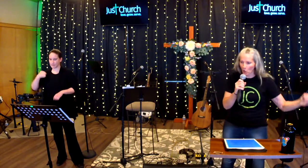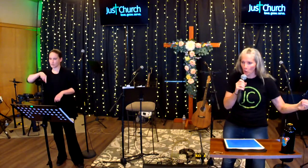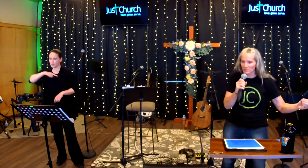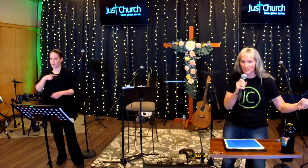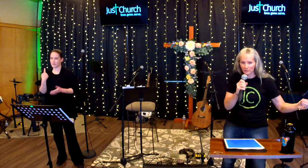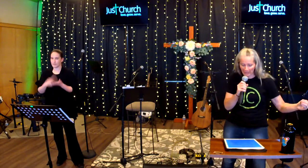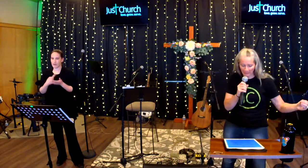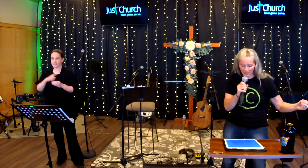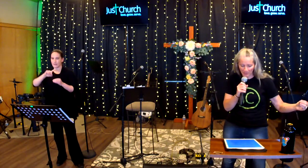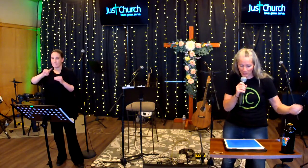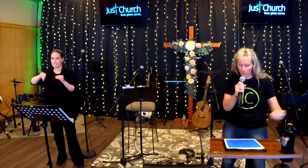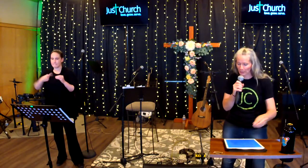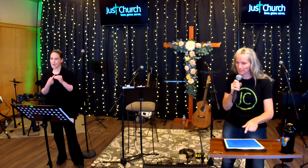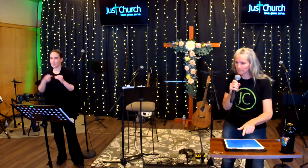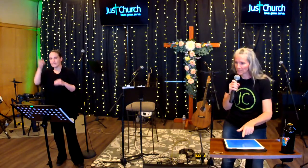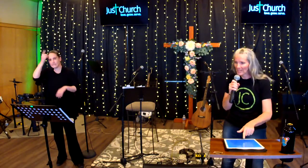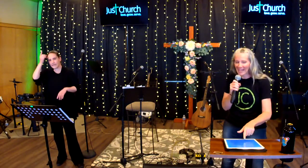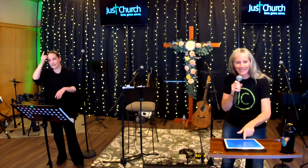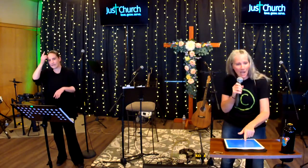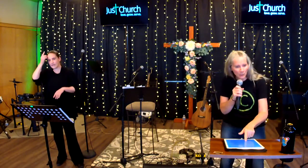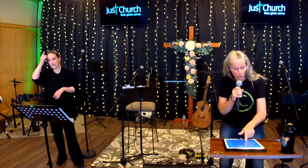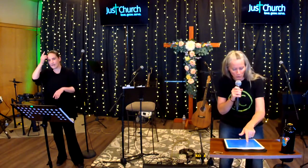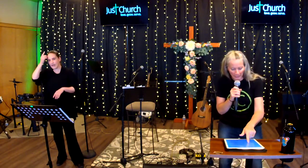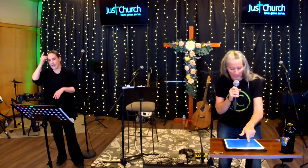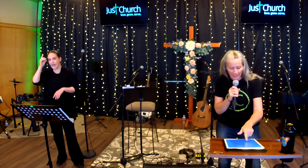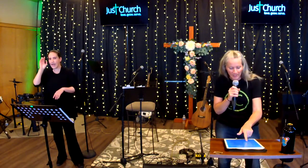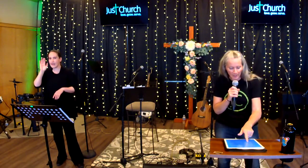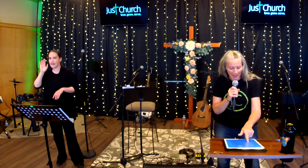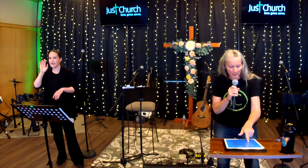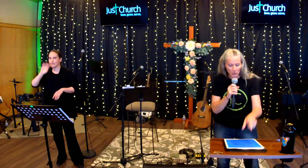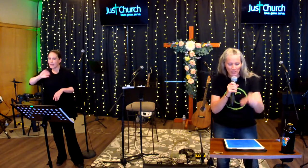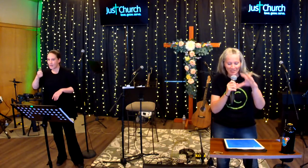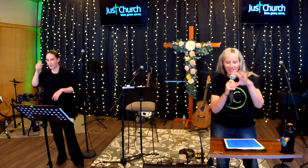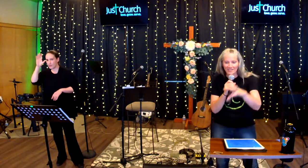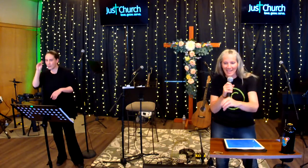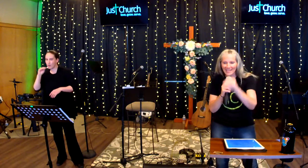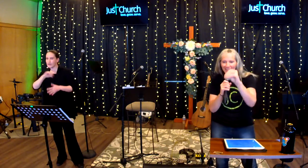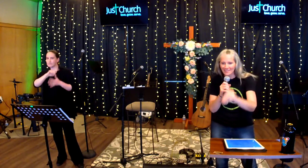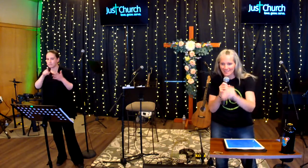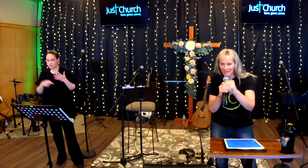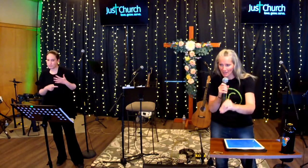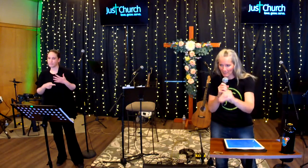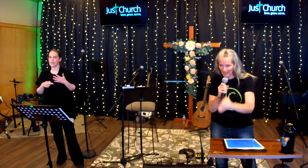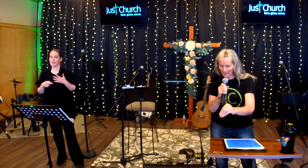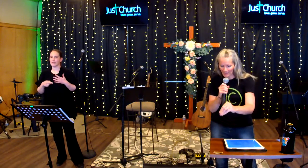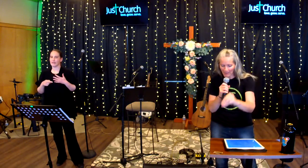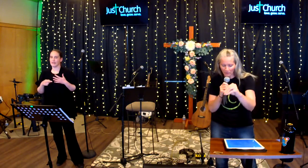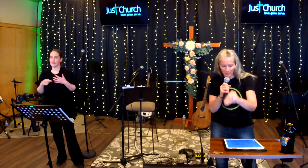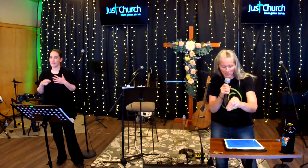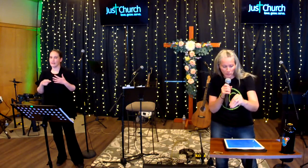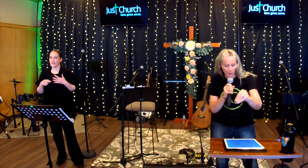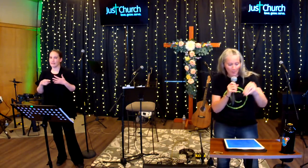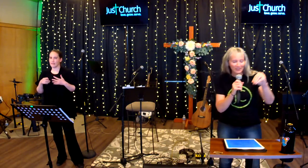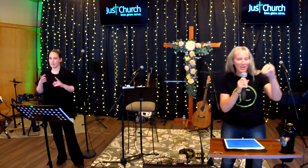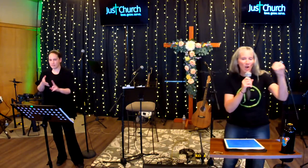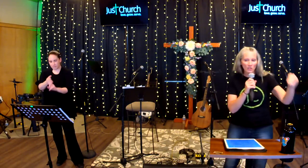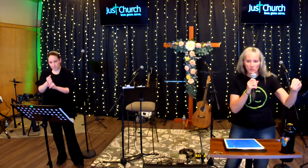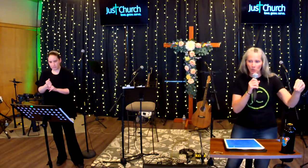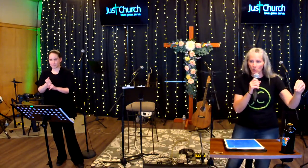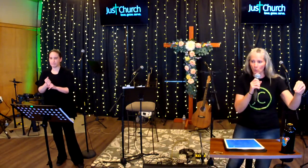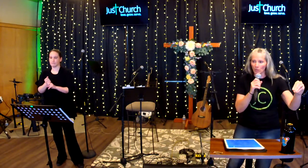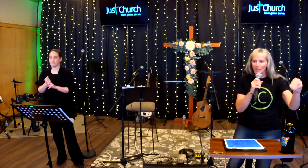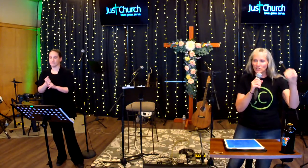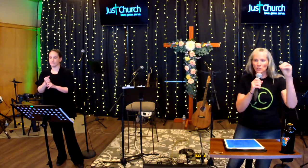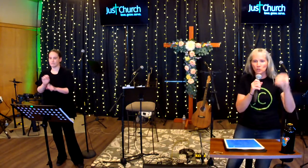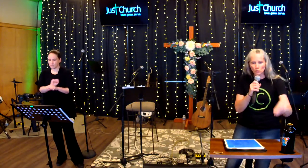from their homes and their families in Israel. And not only did the Babylonians take these young men from Israel, but they